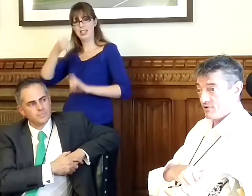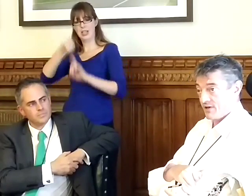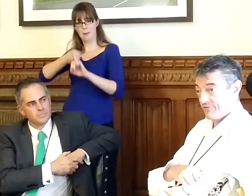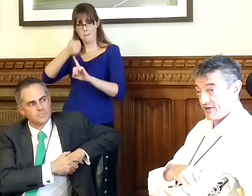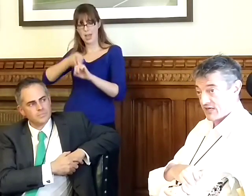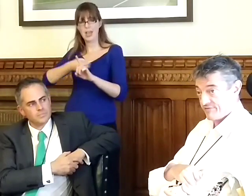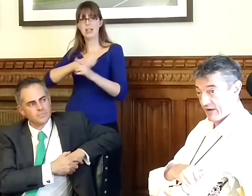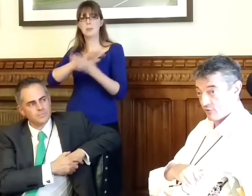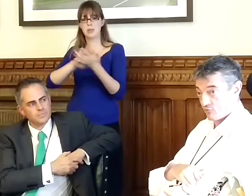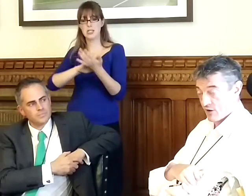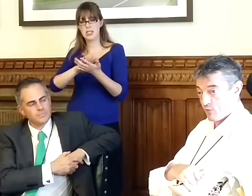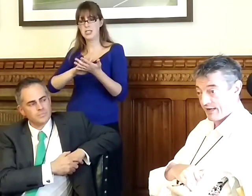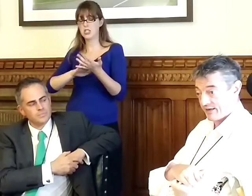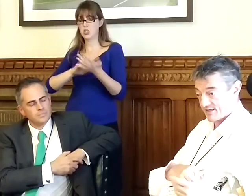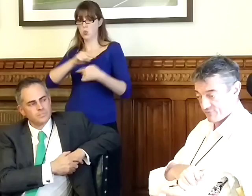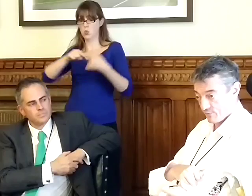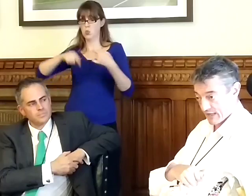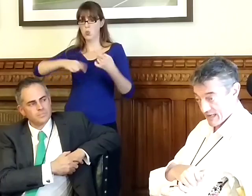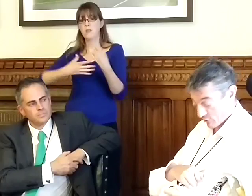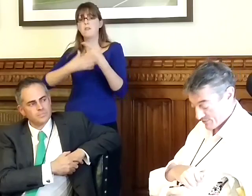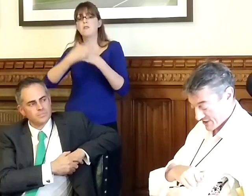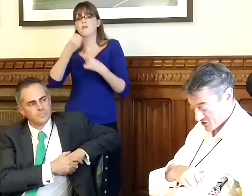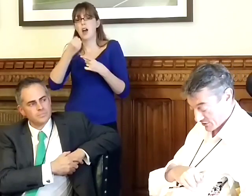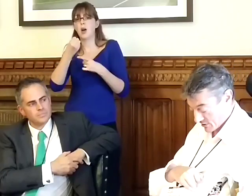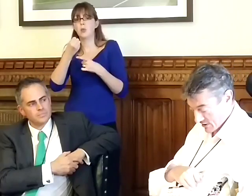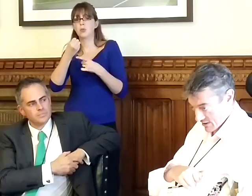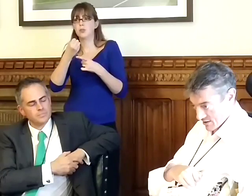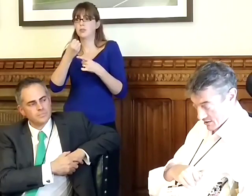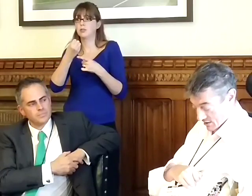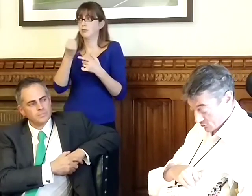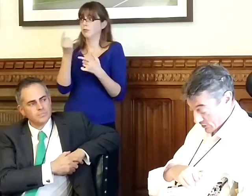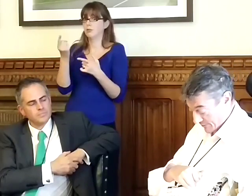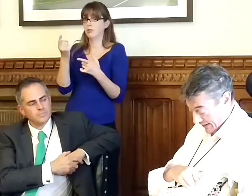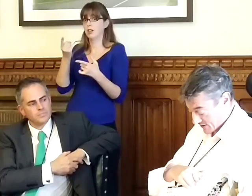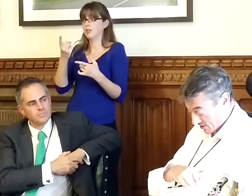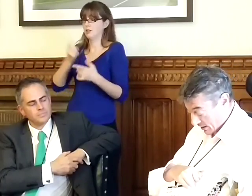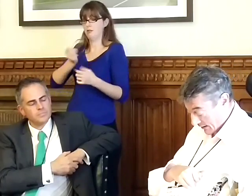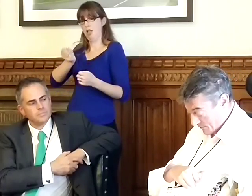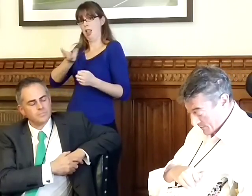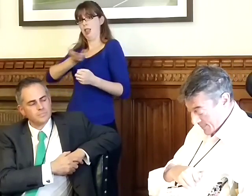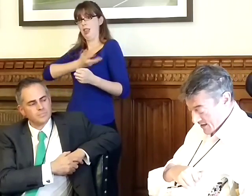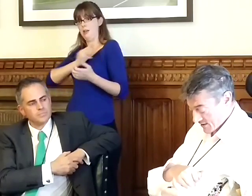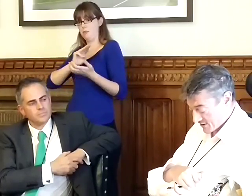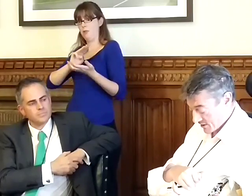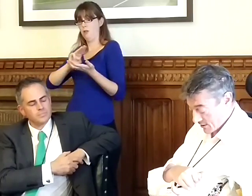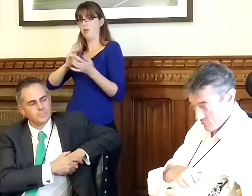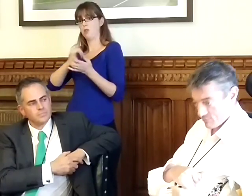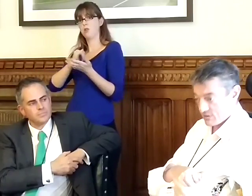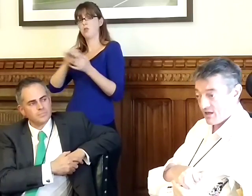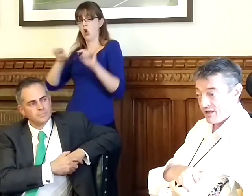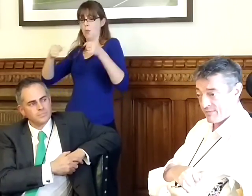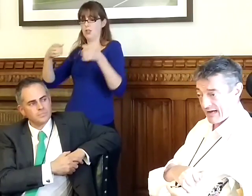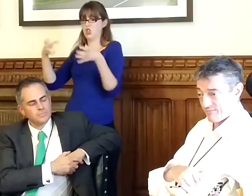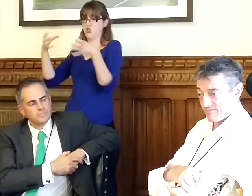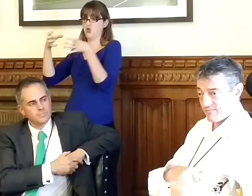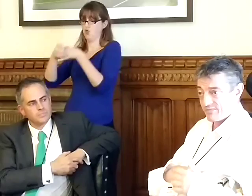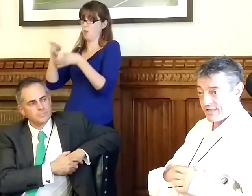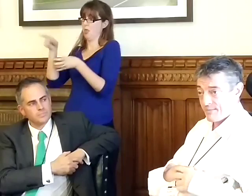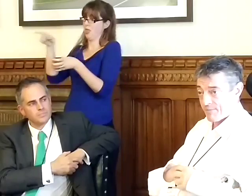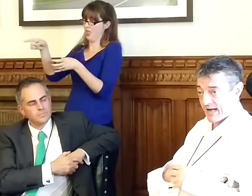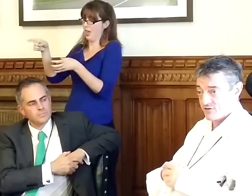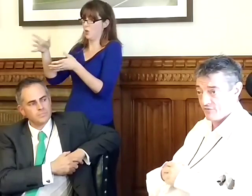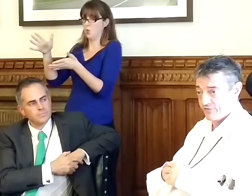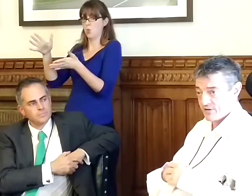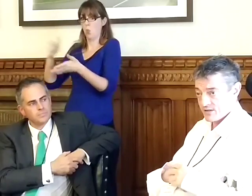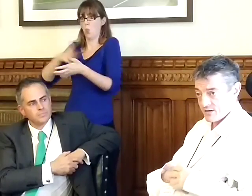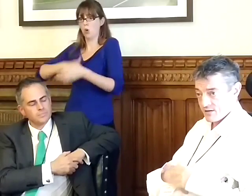we eventually found a real willingness from the Labour opposition group at the time to learn about